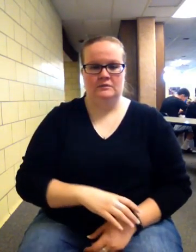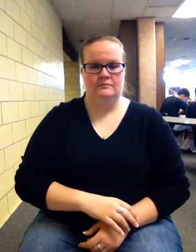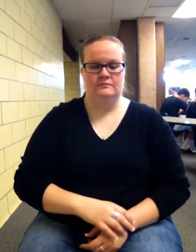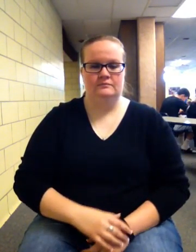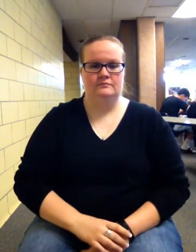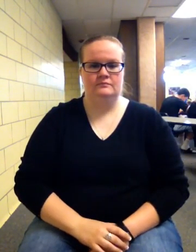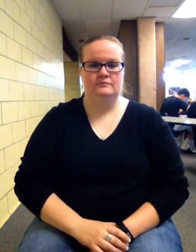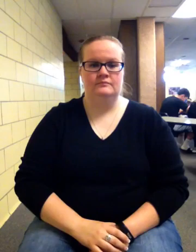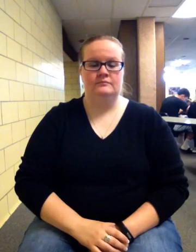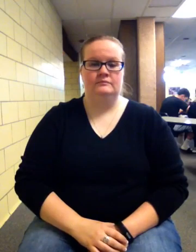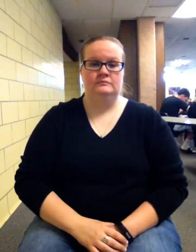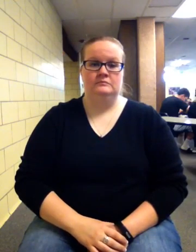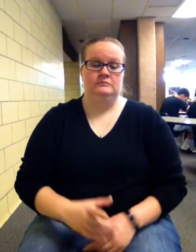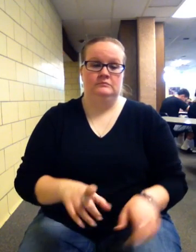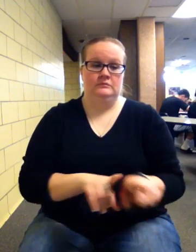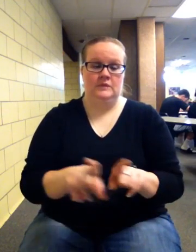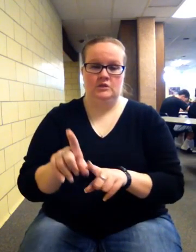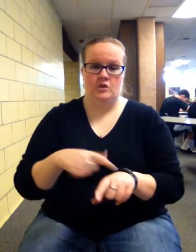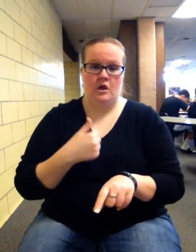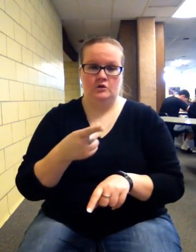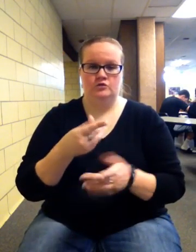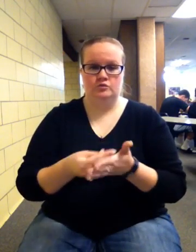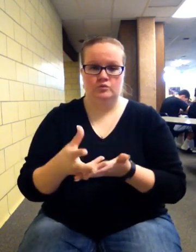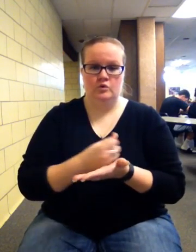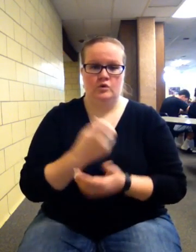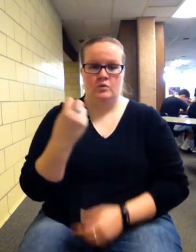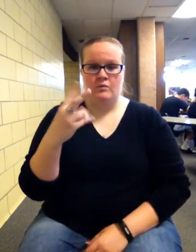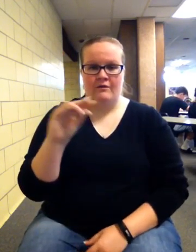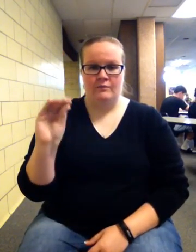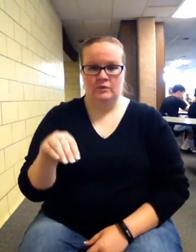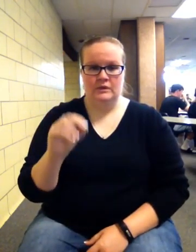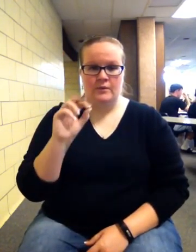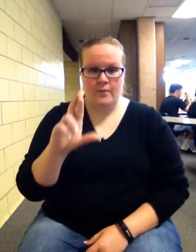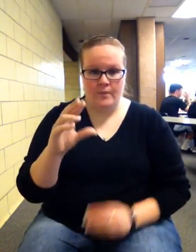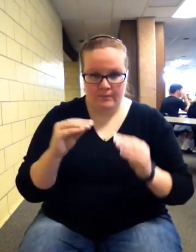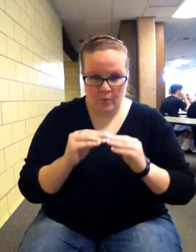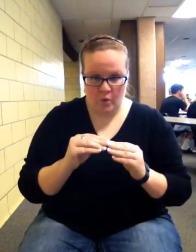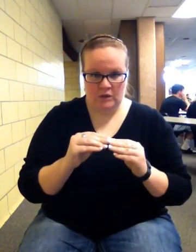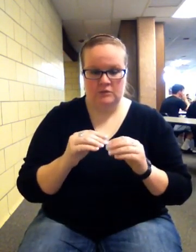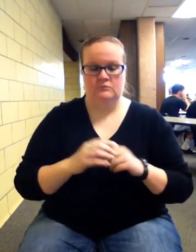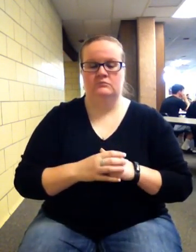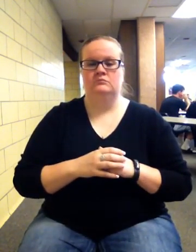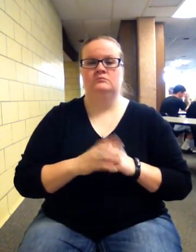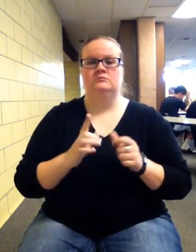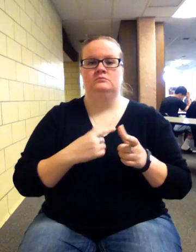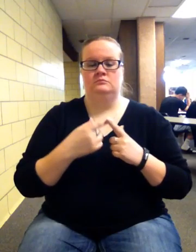As long as you're earning 12% or more, you can accept